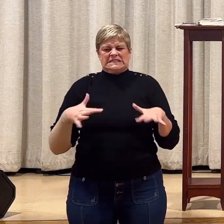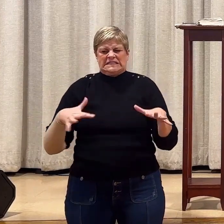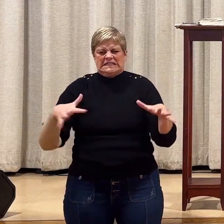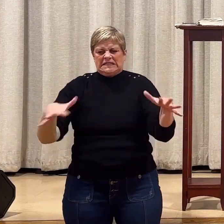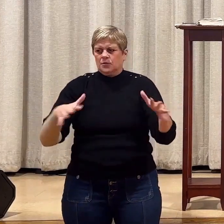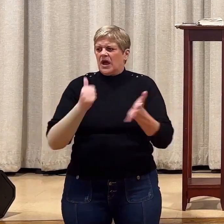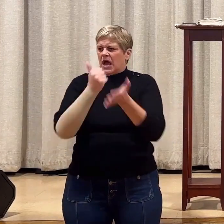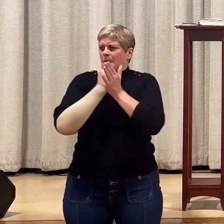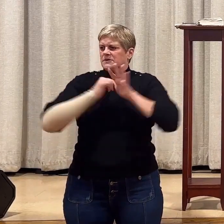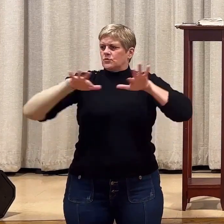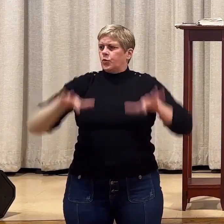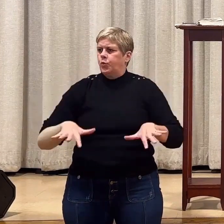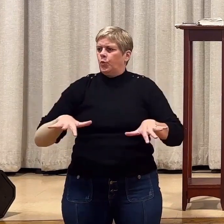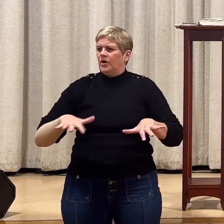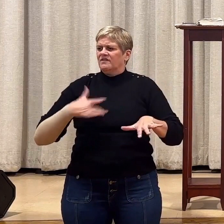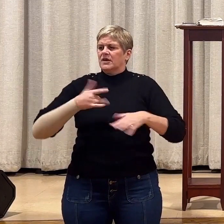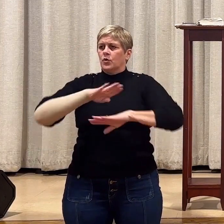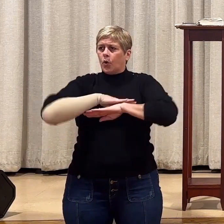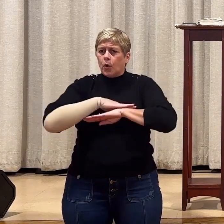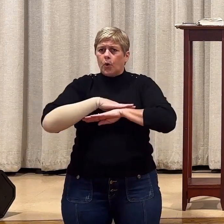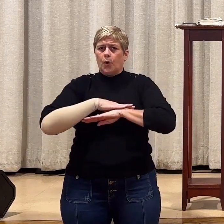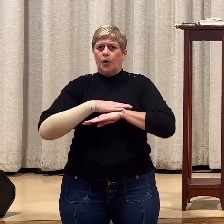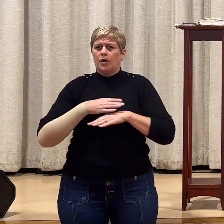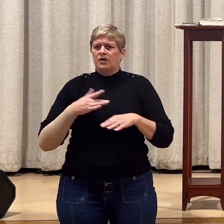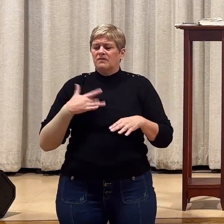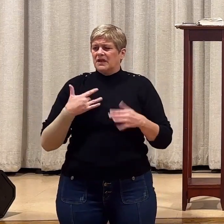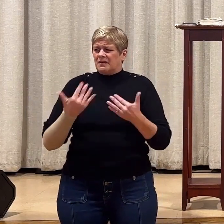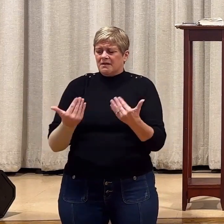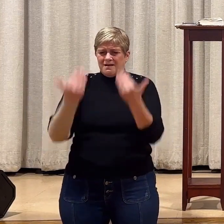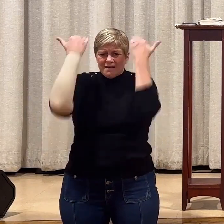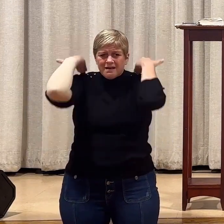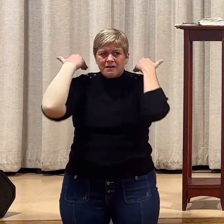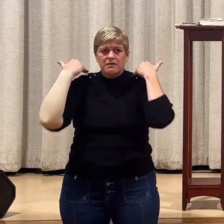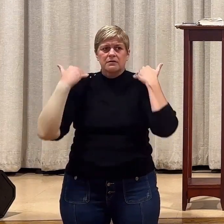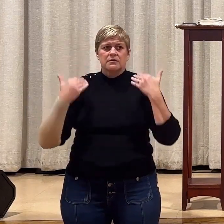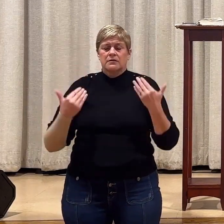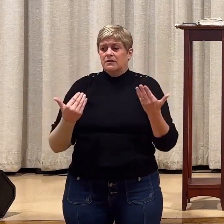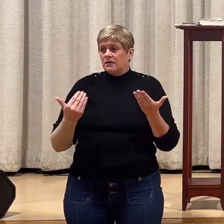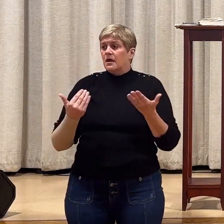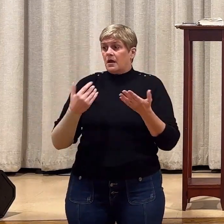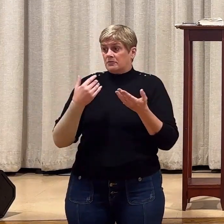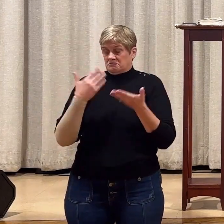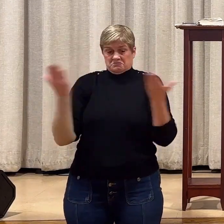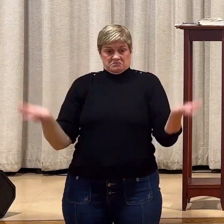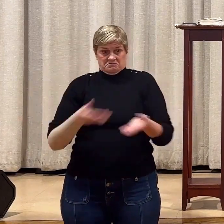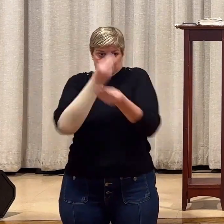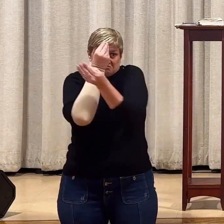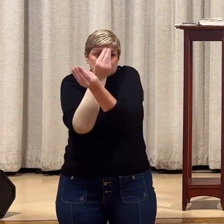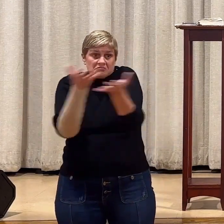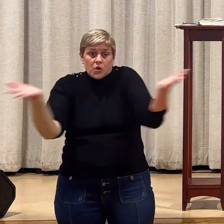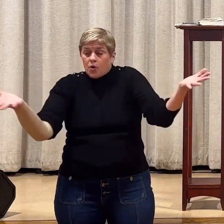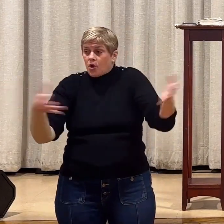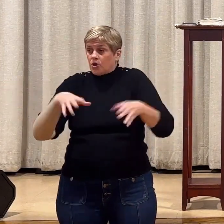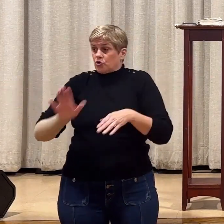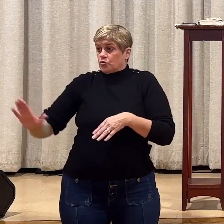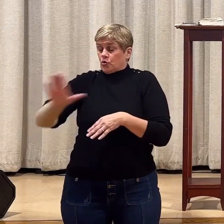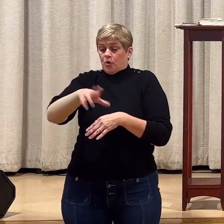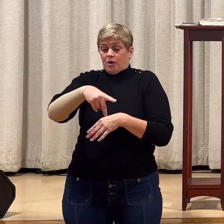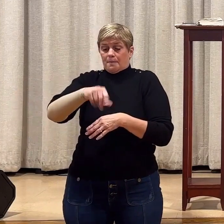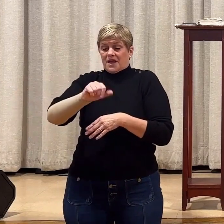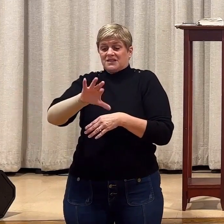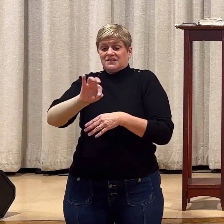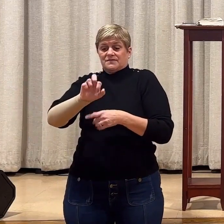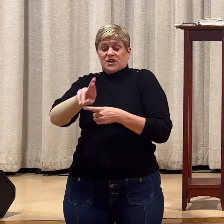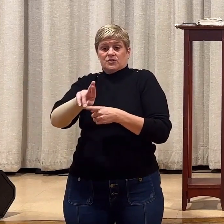down and gives us contentment when we feel so overwhelmed. And I'm here to tell you today that the pacifier